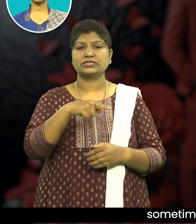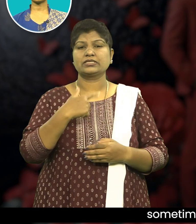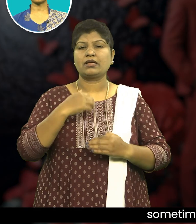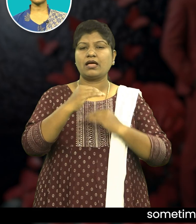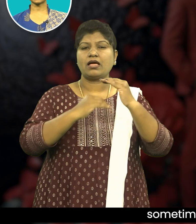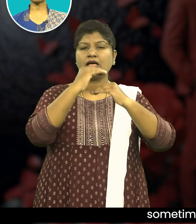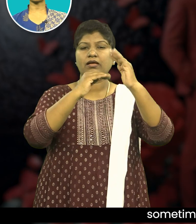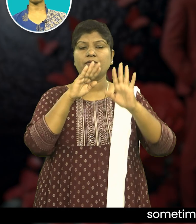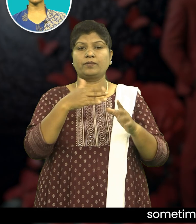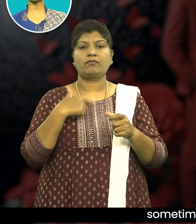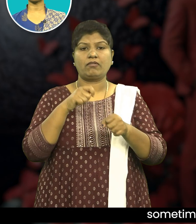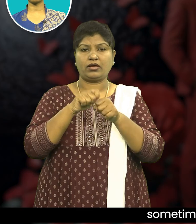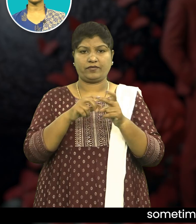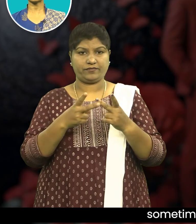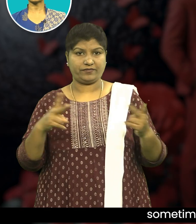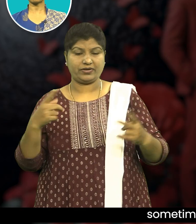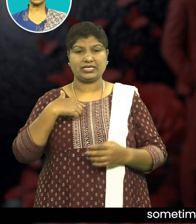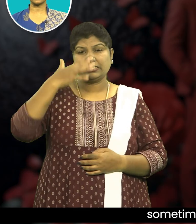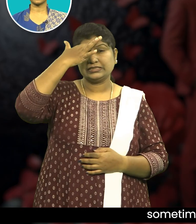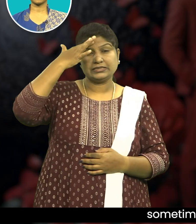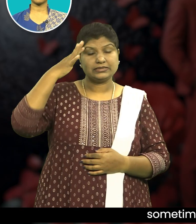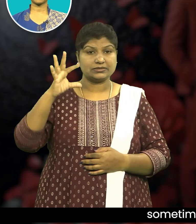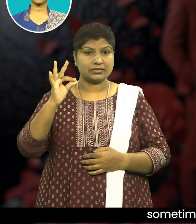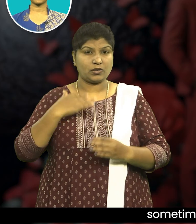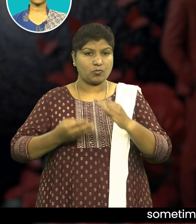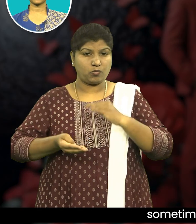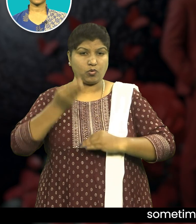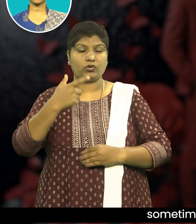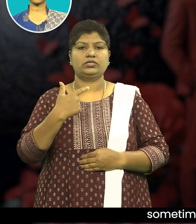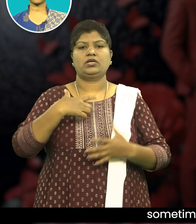glands sometimes makes the body smelly.